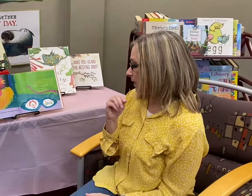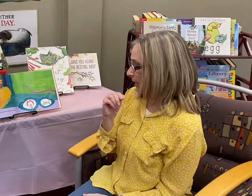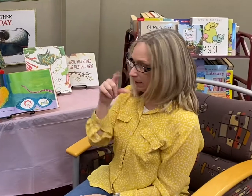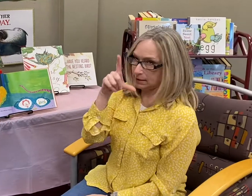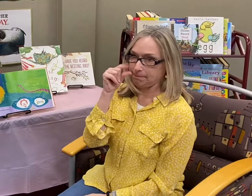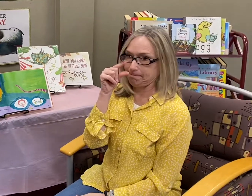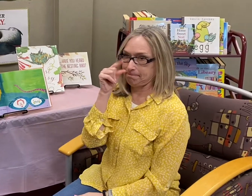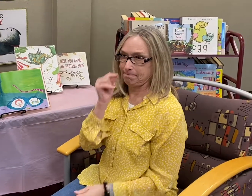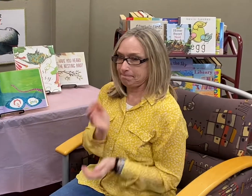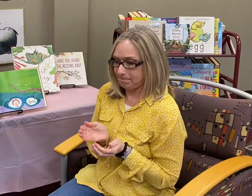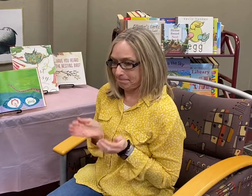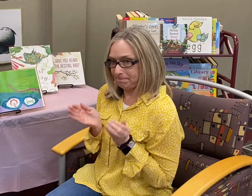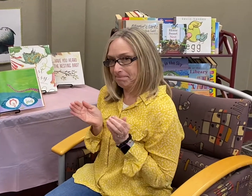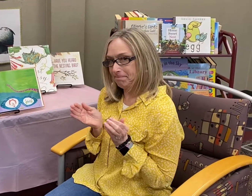nest.